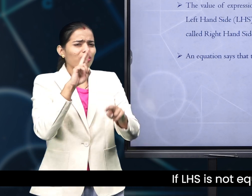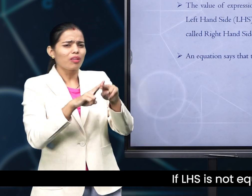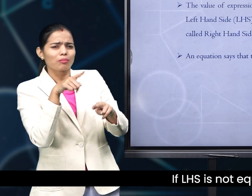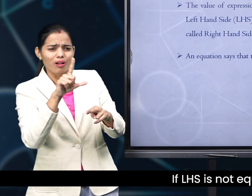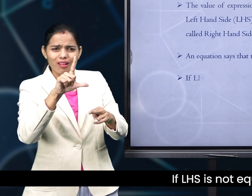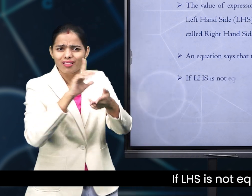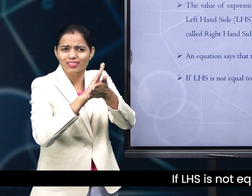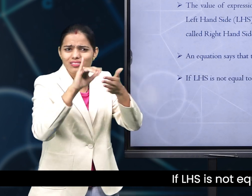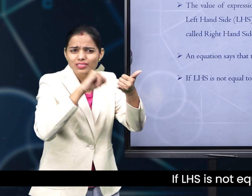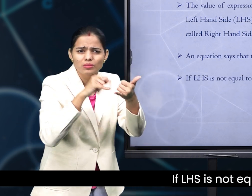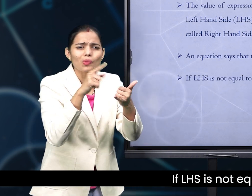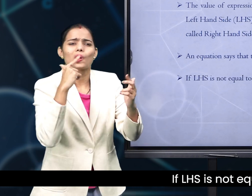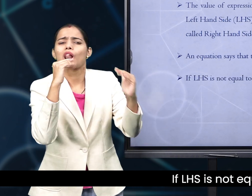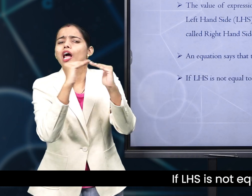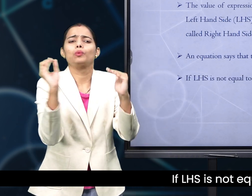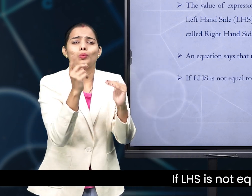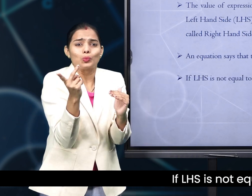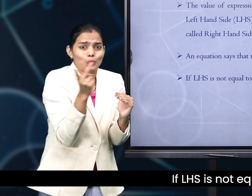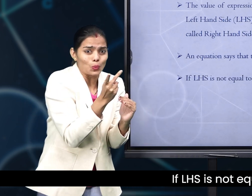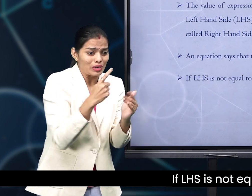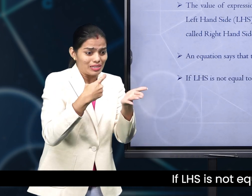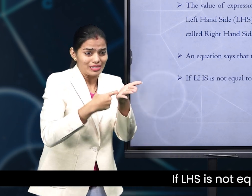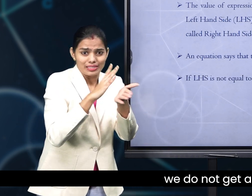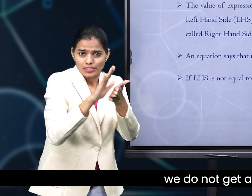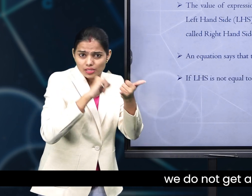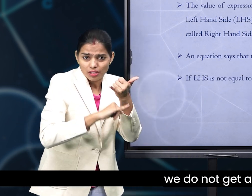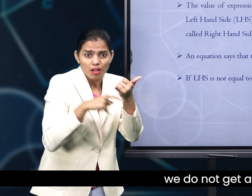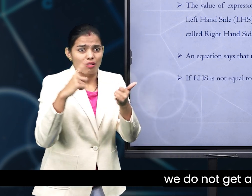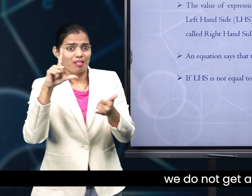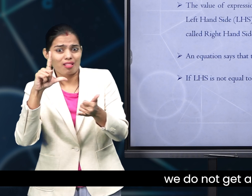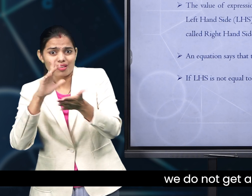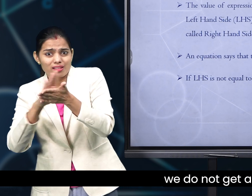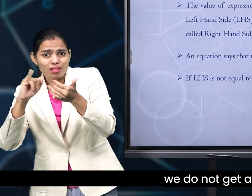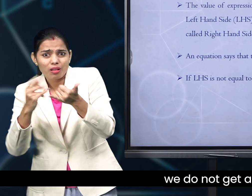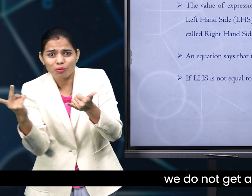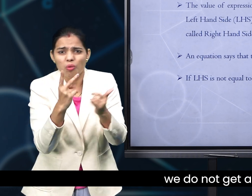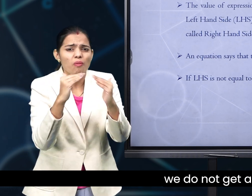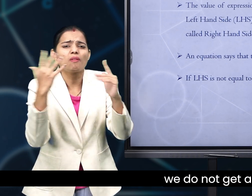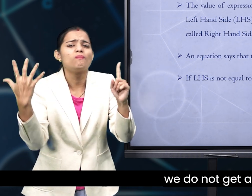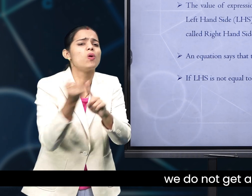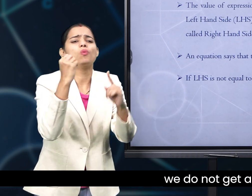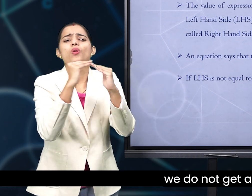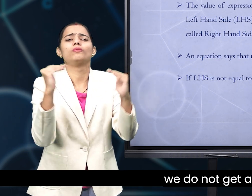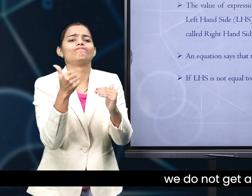If LHS is not equal to RHS, we do not get an equation.